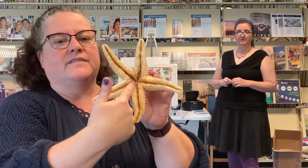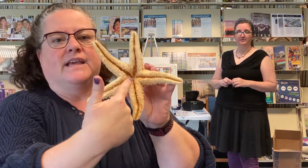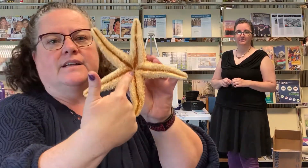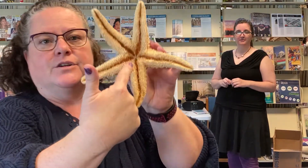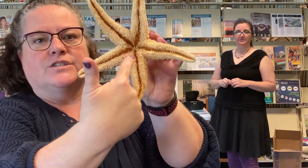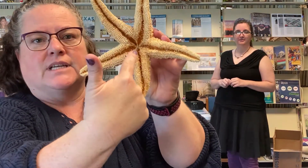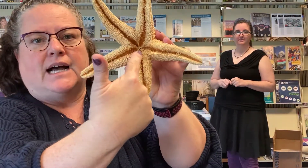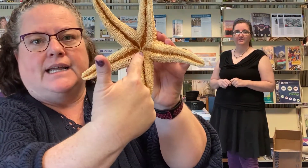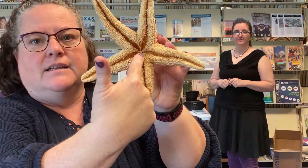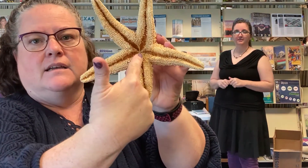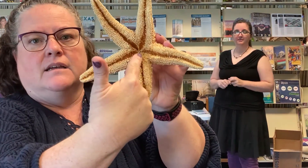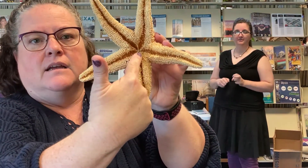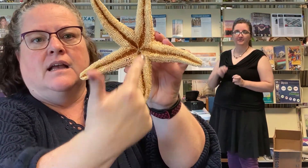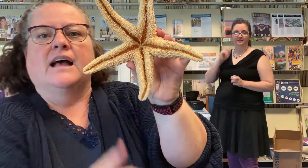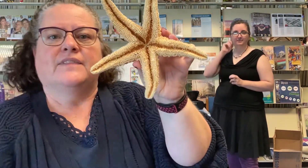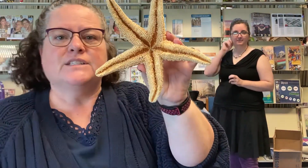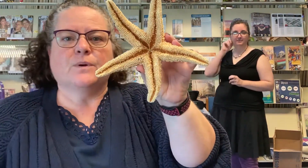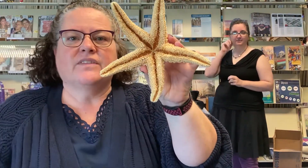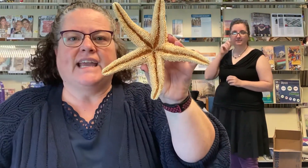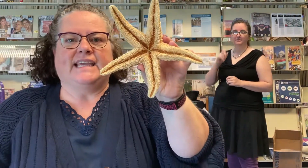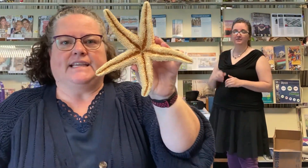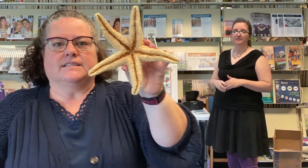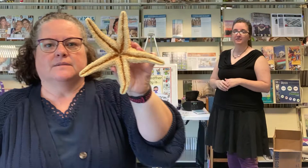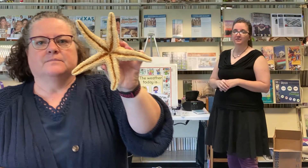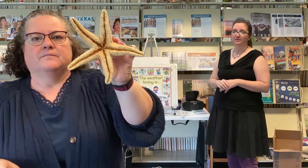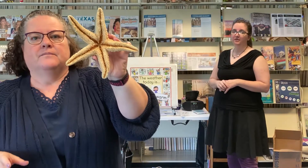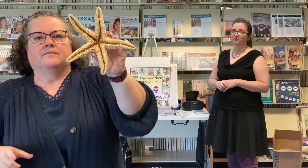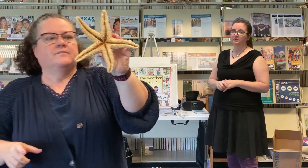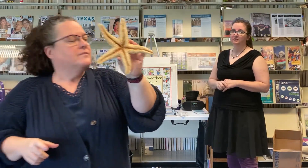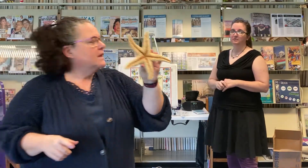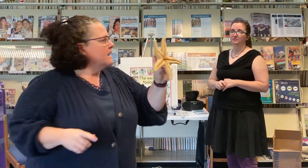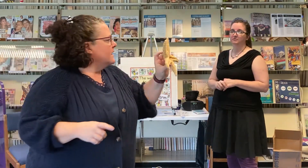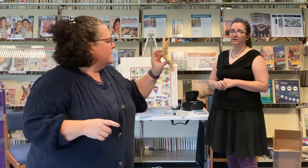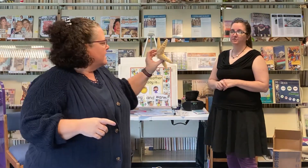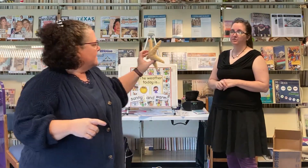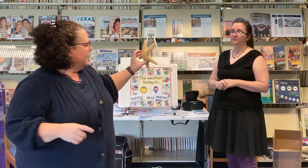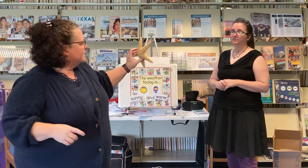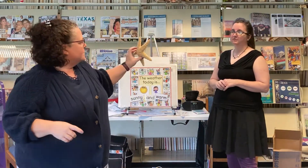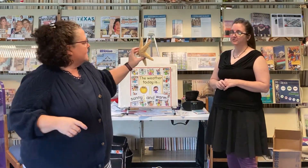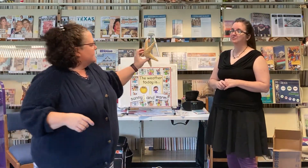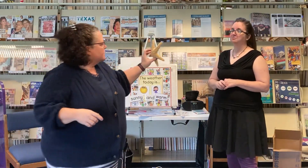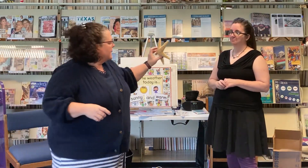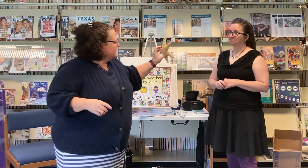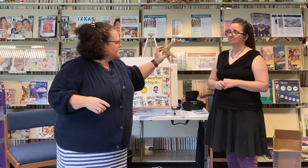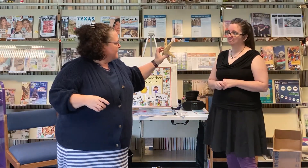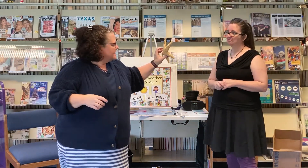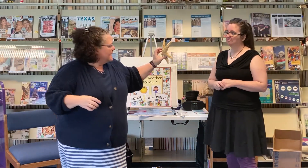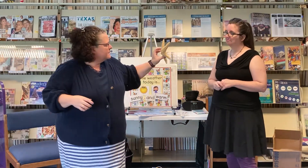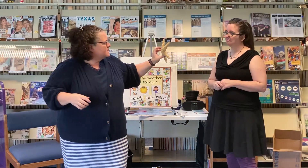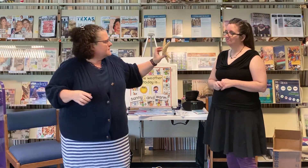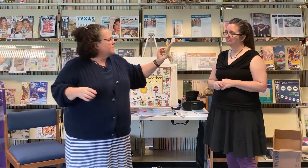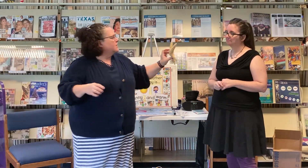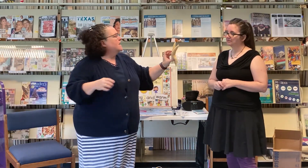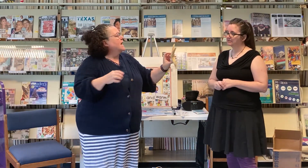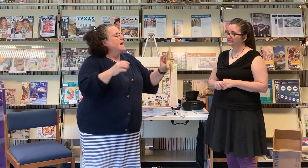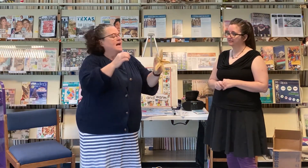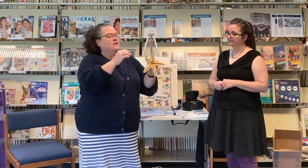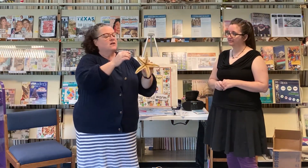the underside, that's where they eat. Oh, that's their mouth? Yes, their mouth is right smack dab in the center. Huh. And on